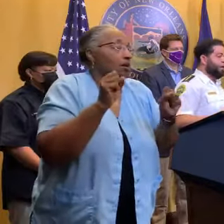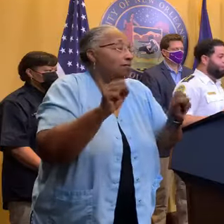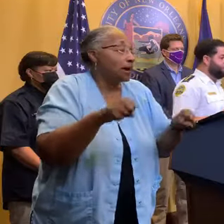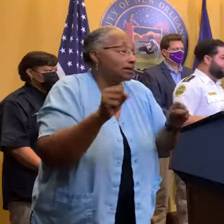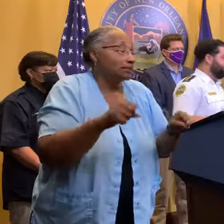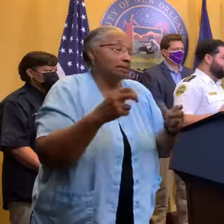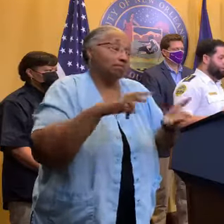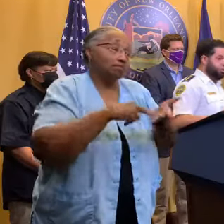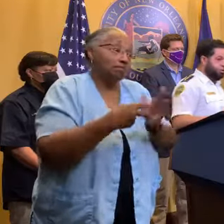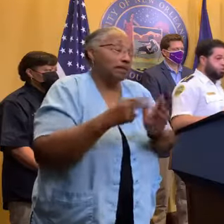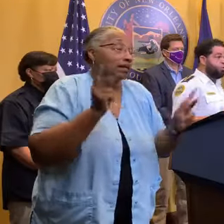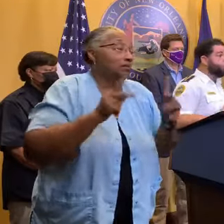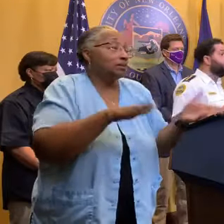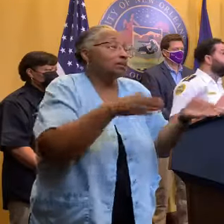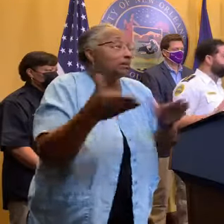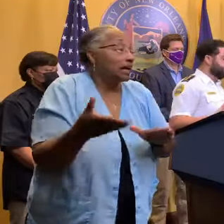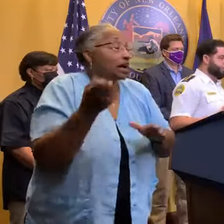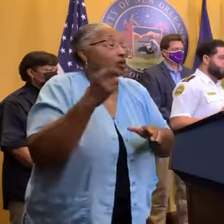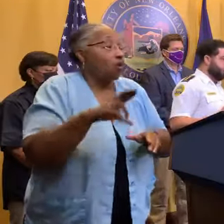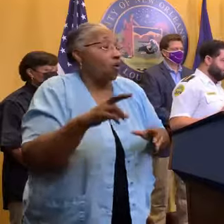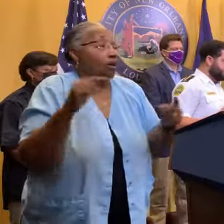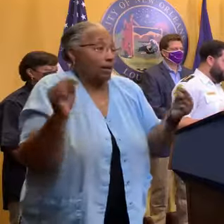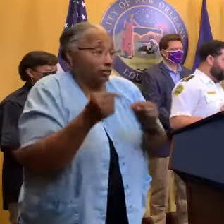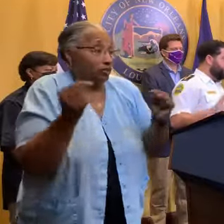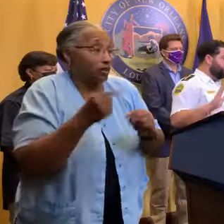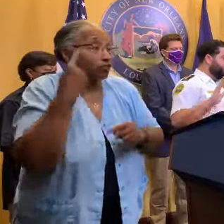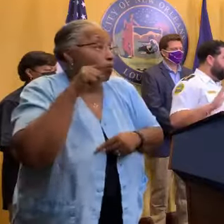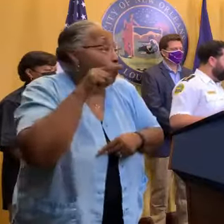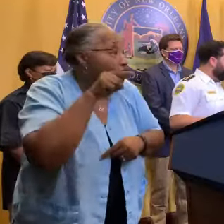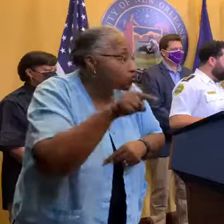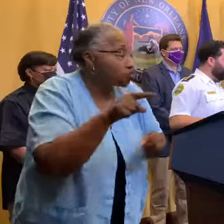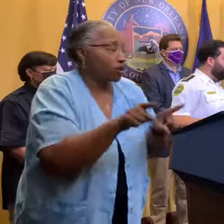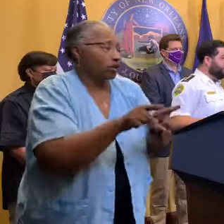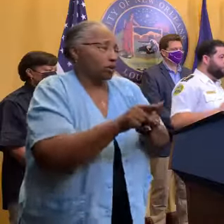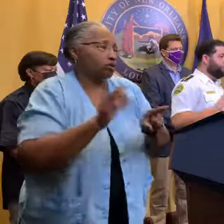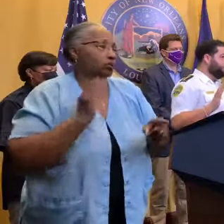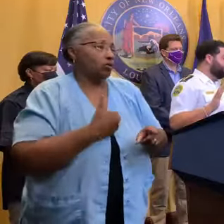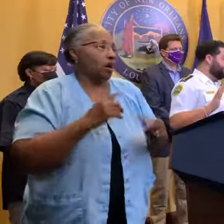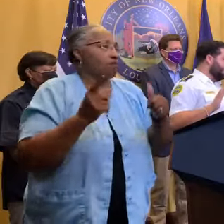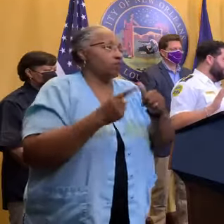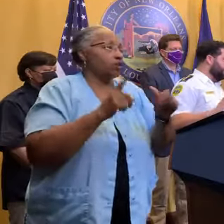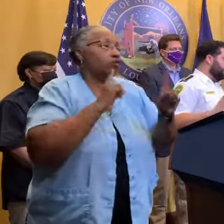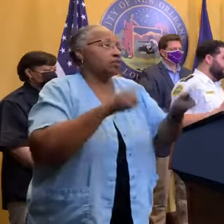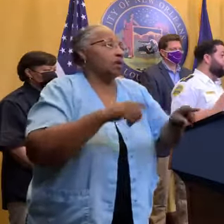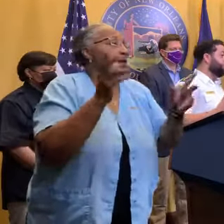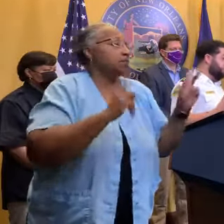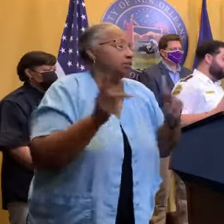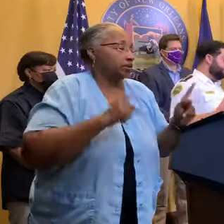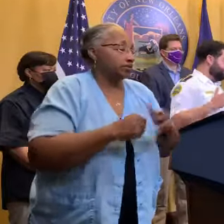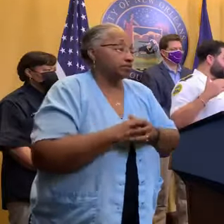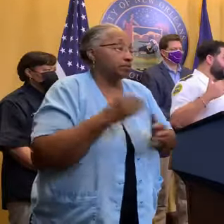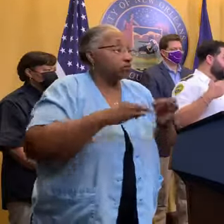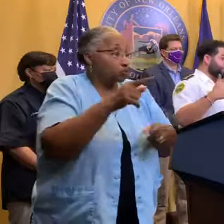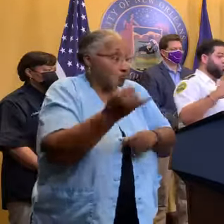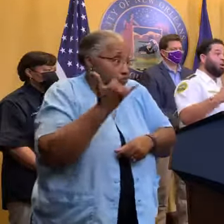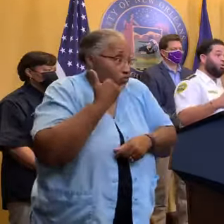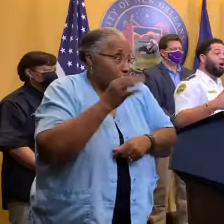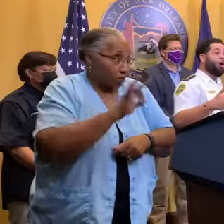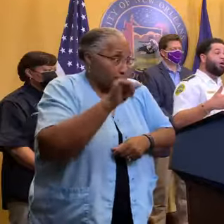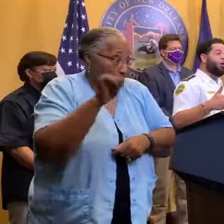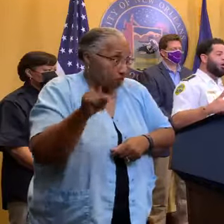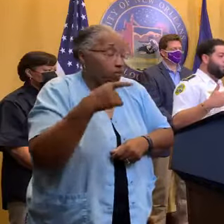of life and serious injury to you or our first responders. So if you call 911 and those winds are at that point, we will tell you this is